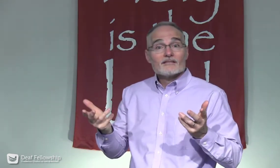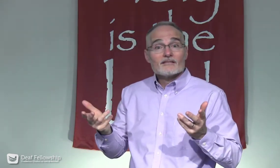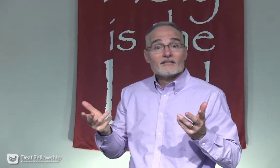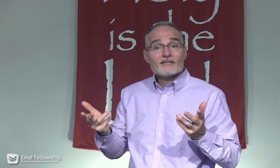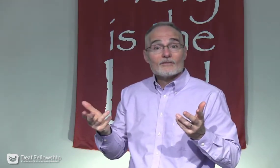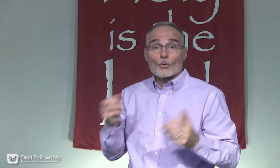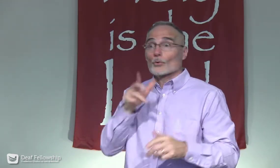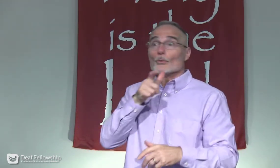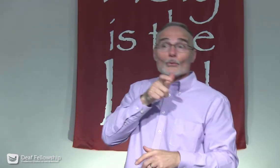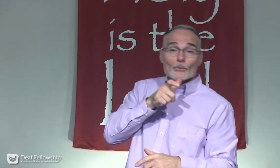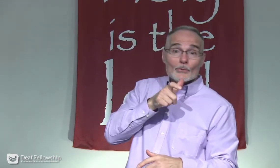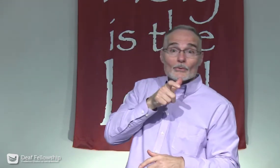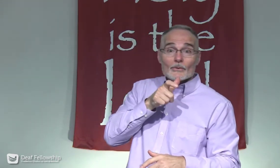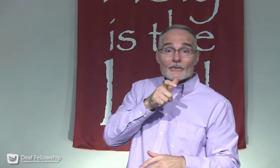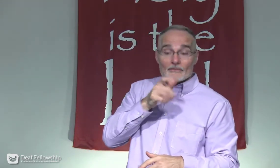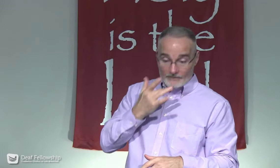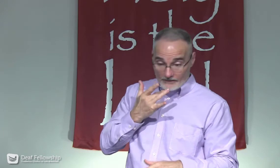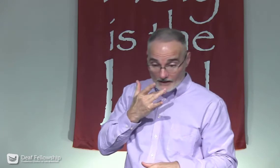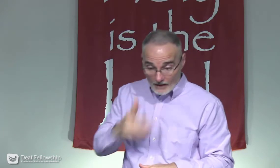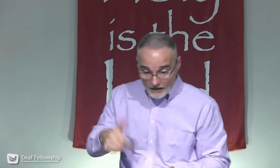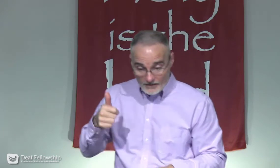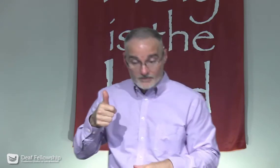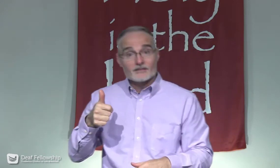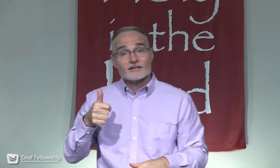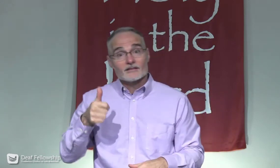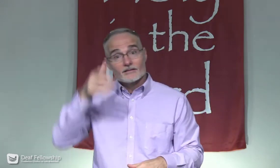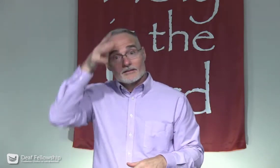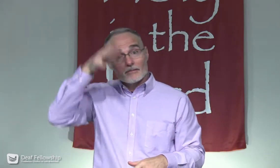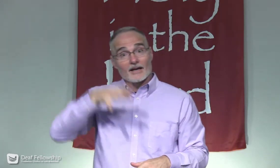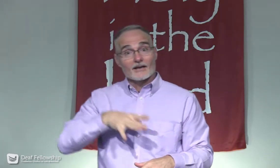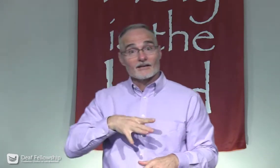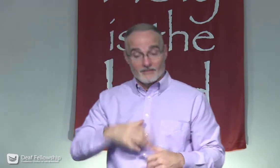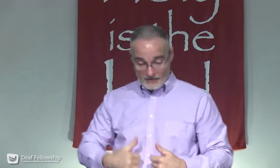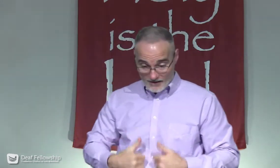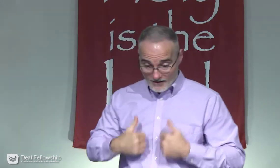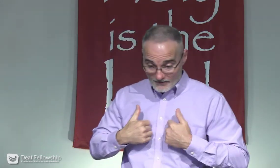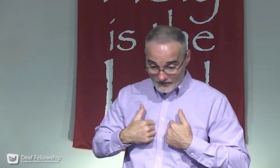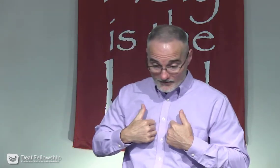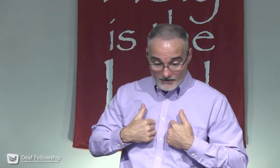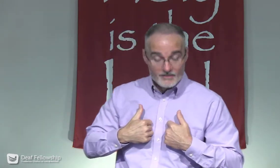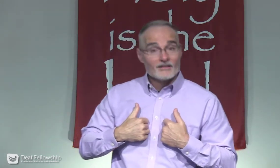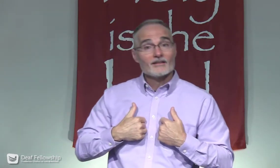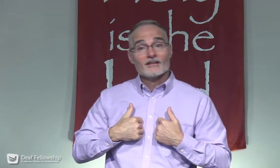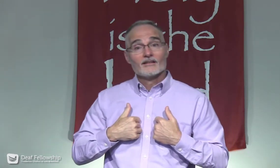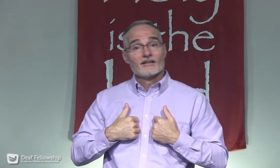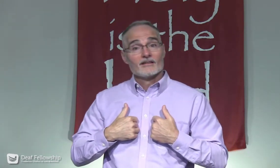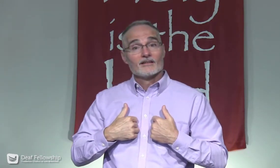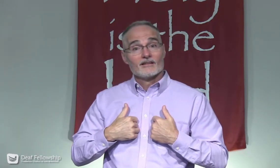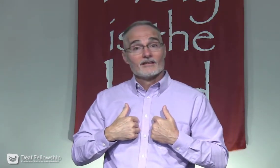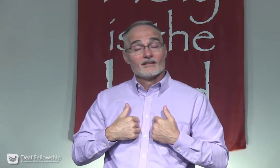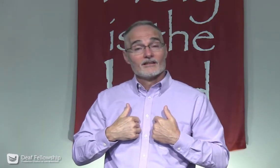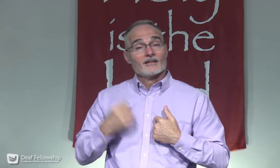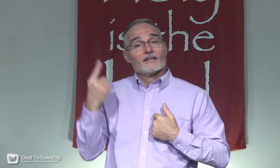But he may have referred to himself as the luckiest man